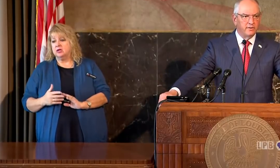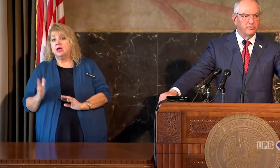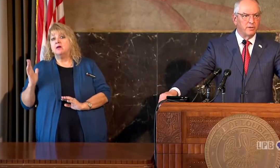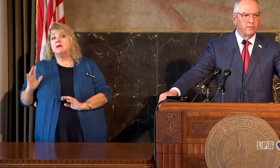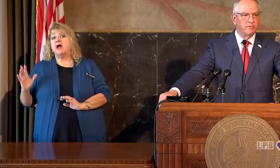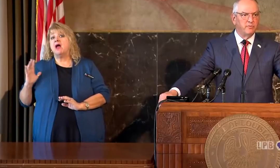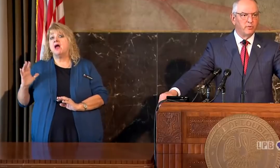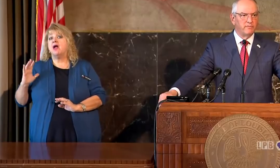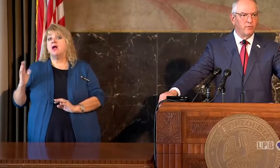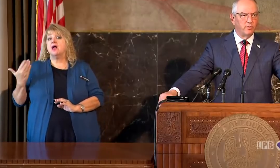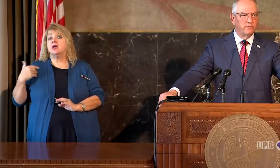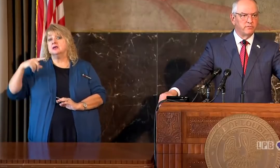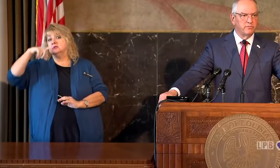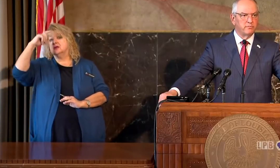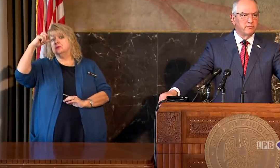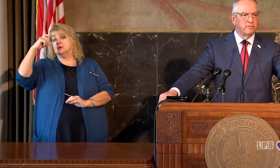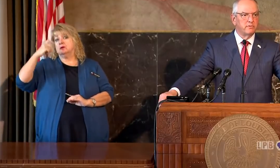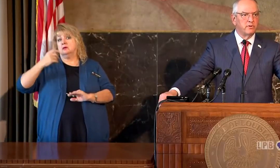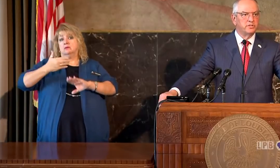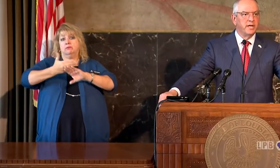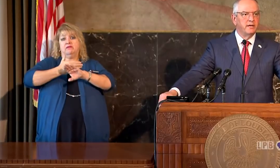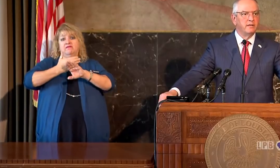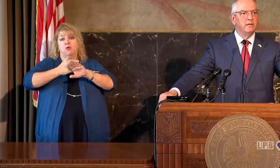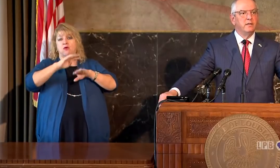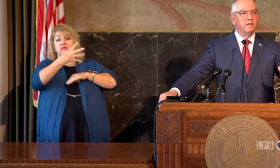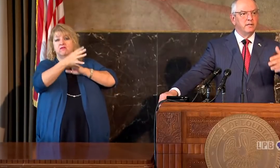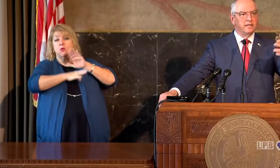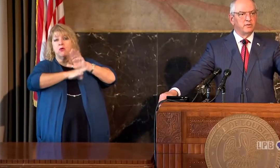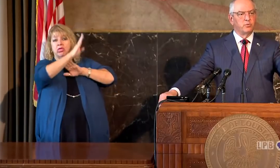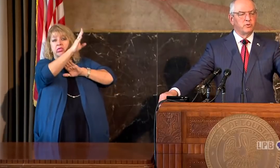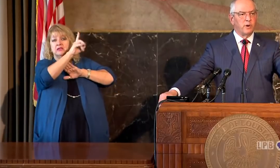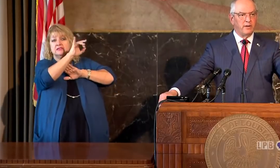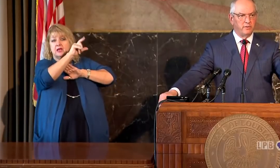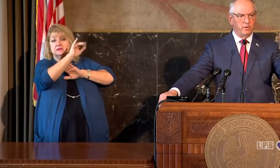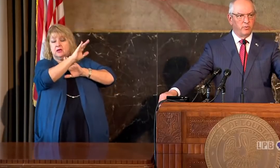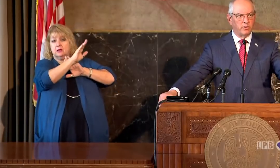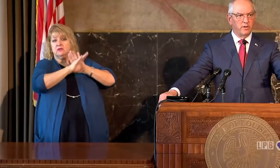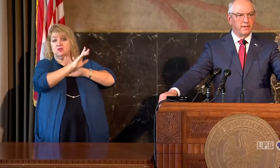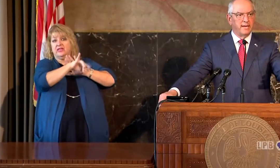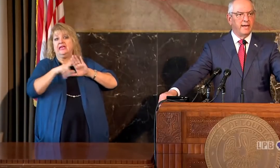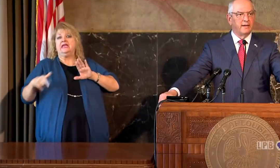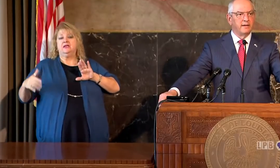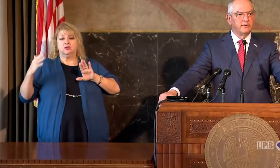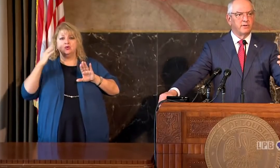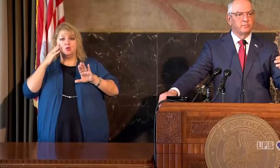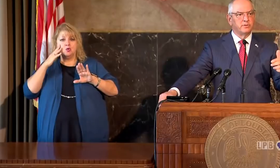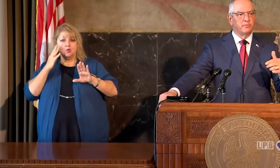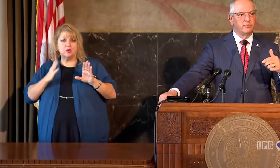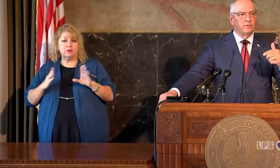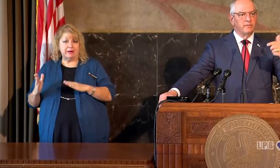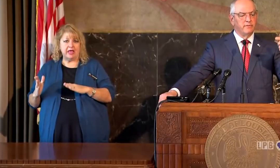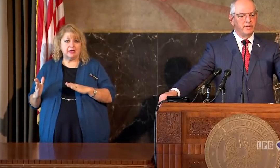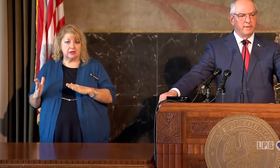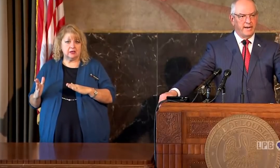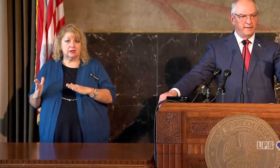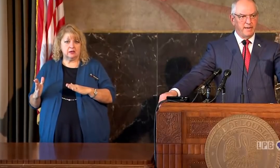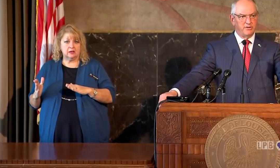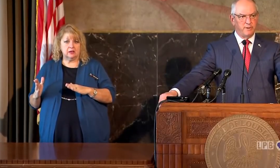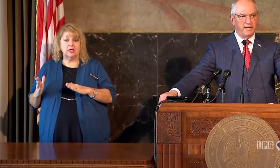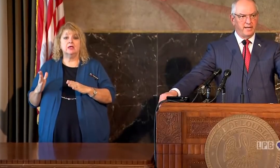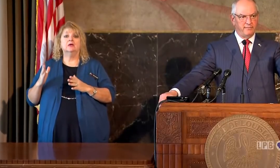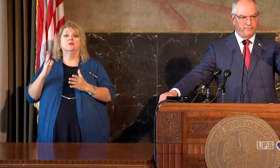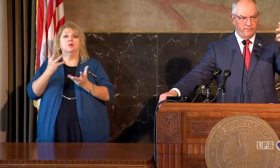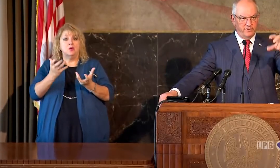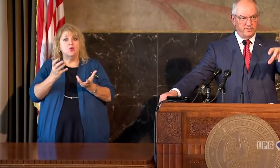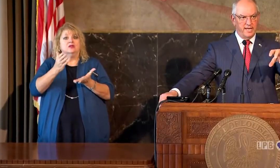back late in the summer before the fourth surge hit, that this was the route that we were going to take in terms of eliminating the